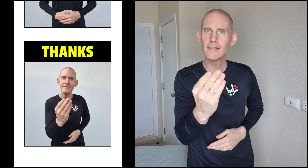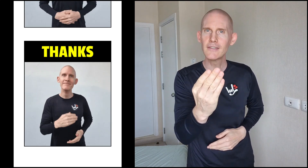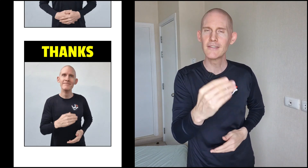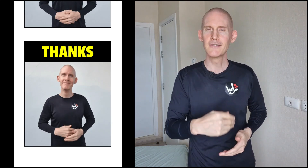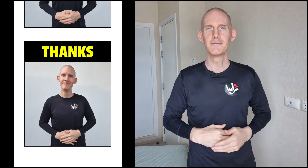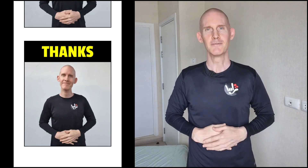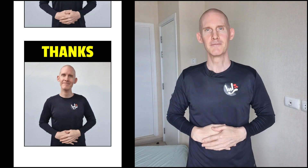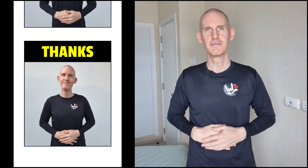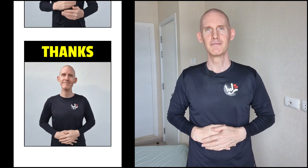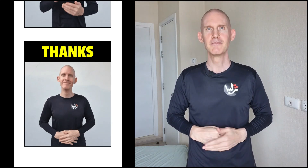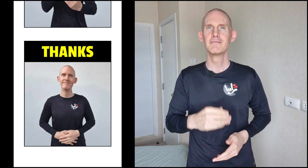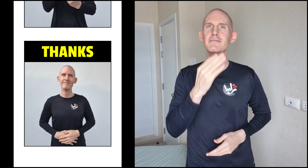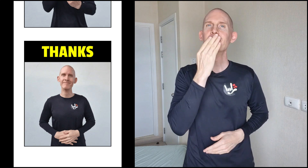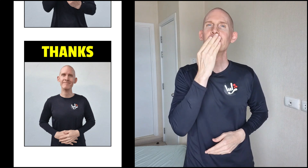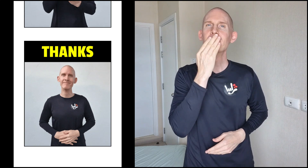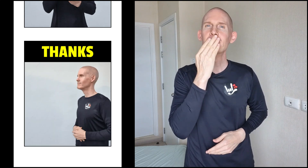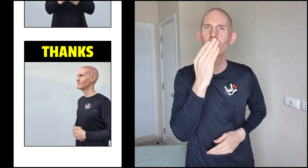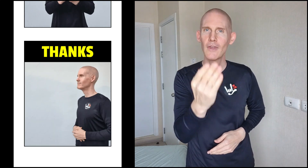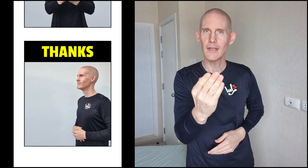Thanks.